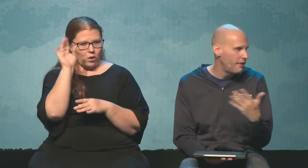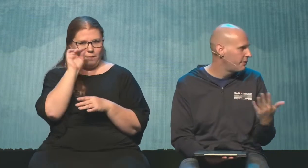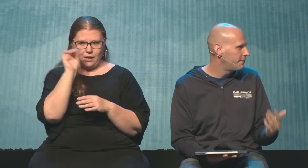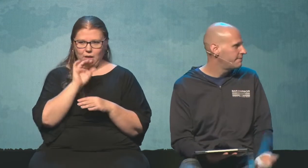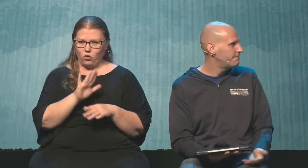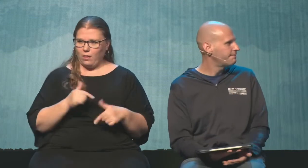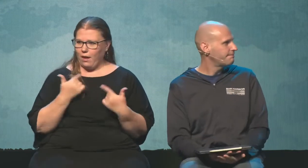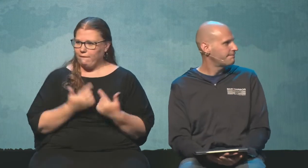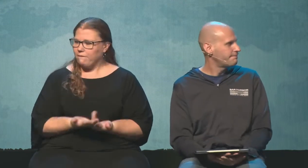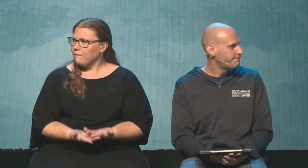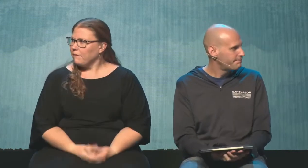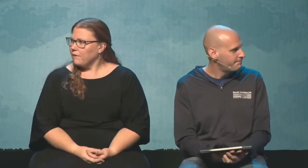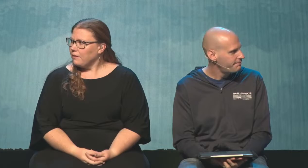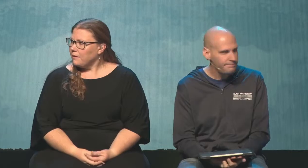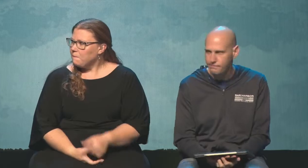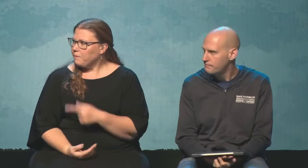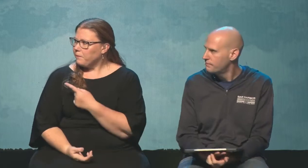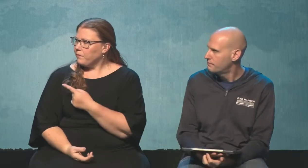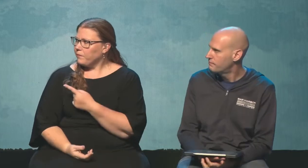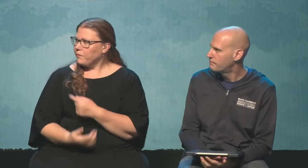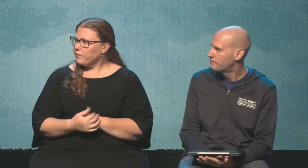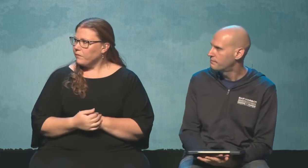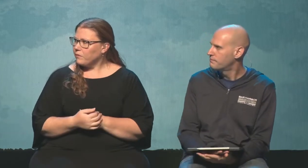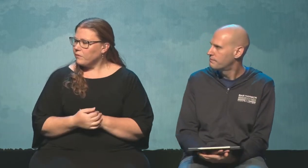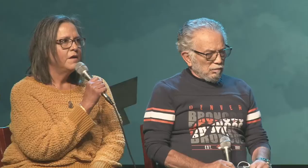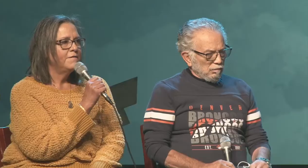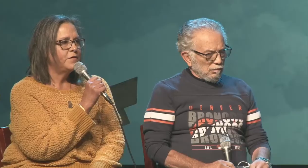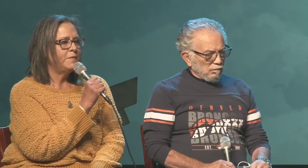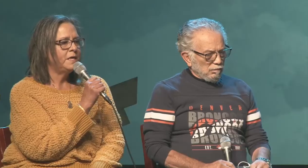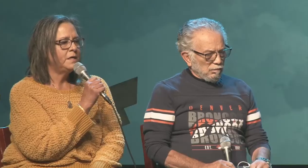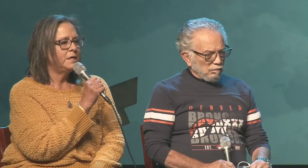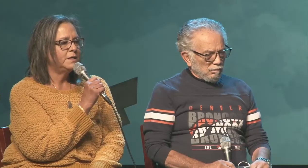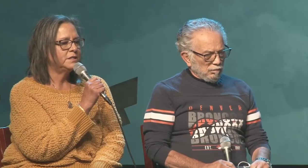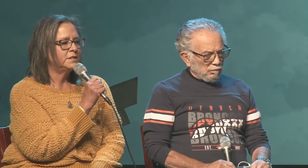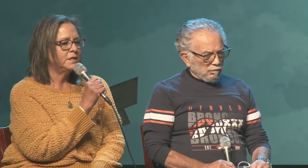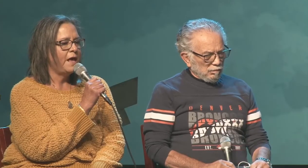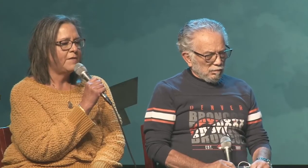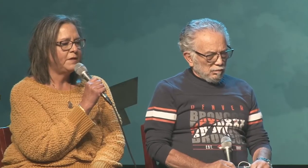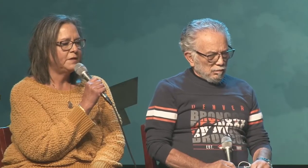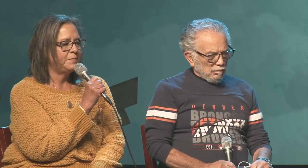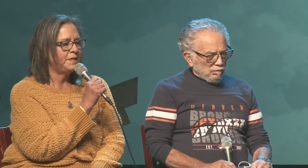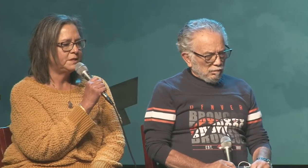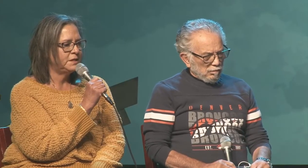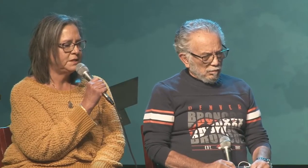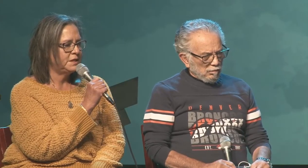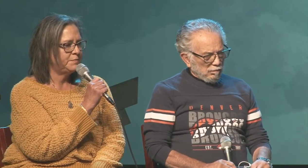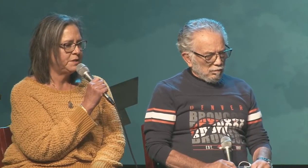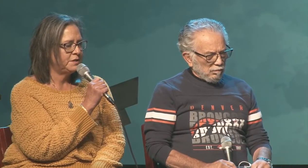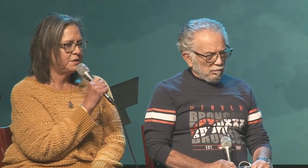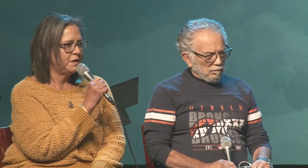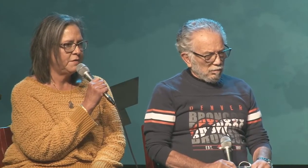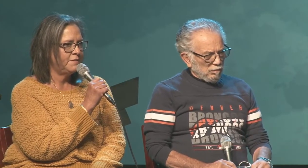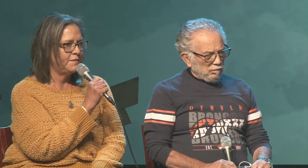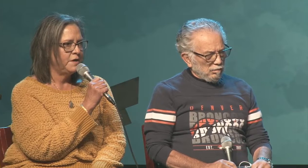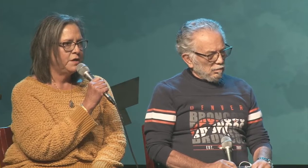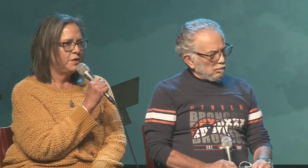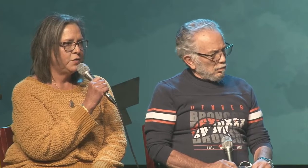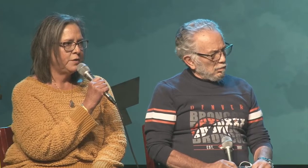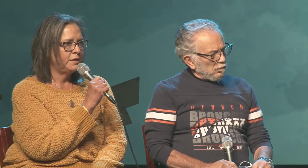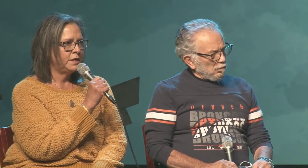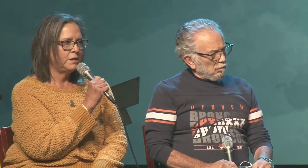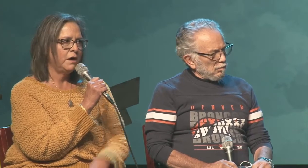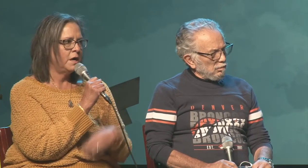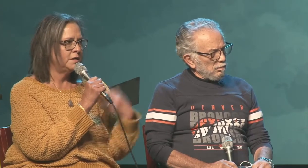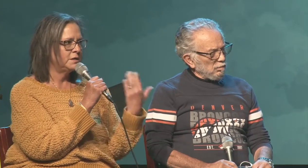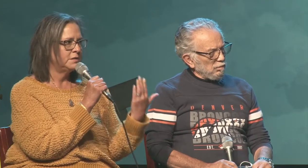your life? I would say, for me, it's having the peace and acceptance of